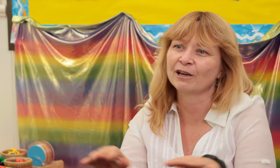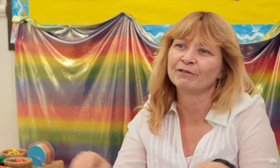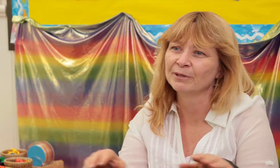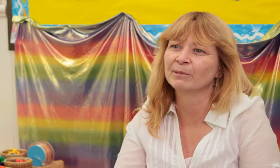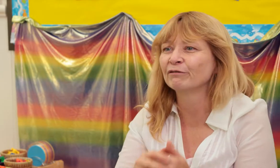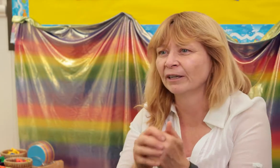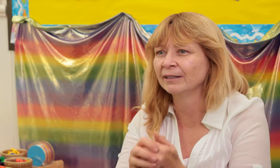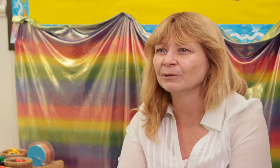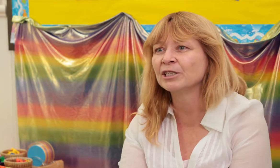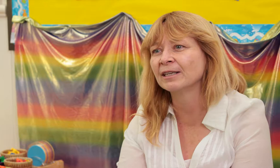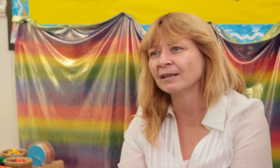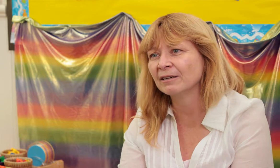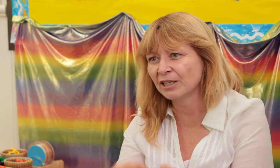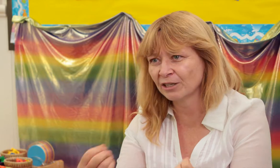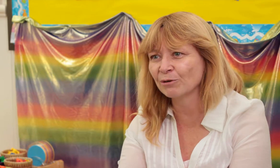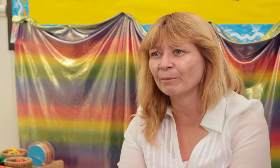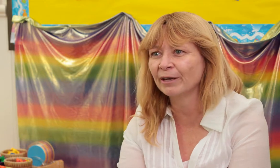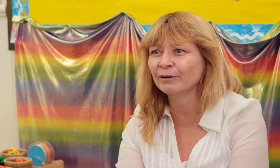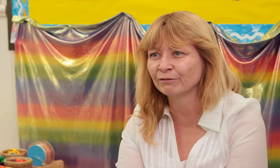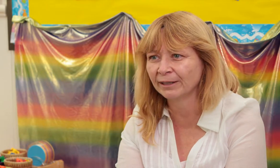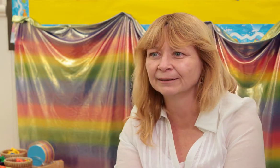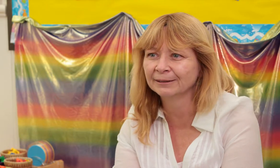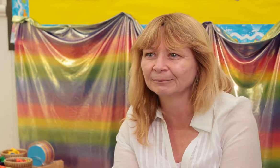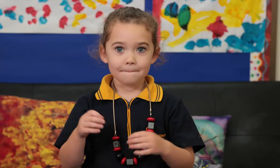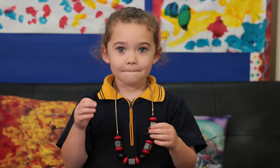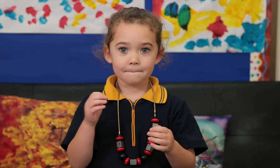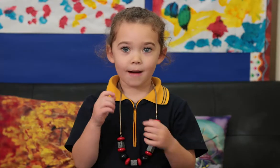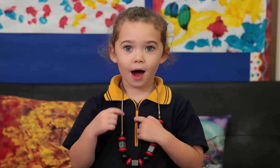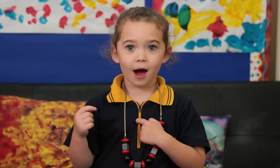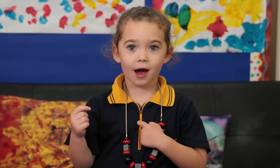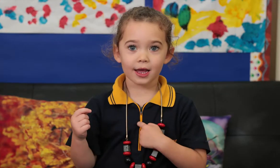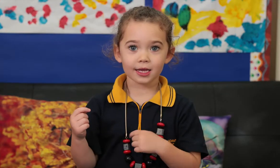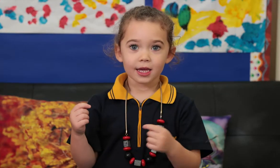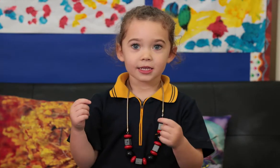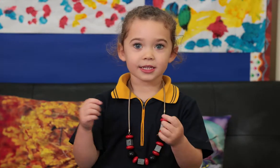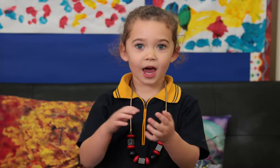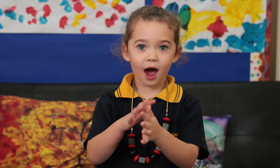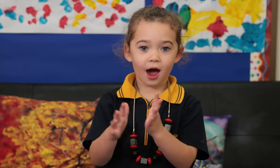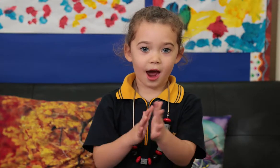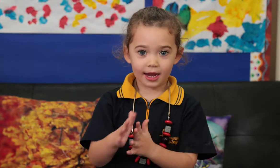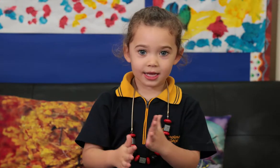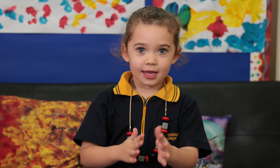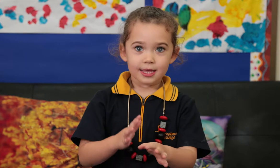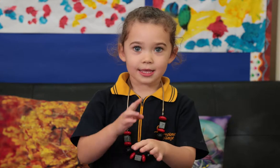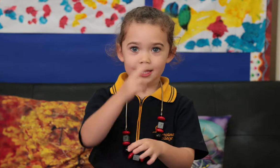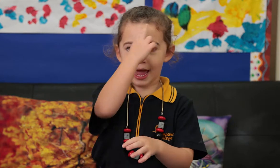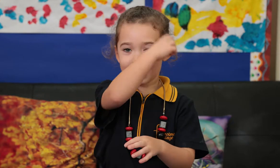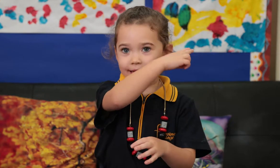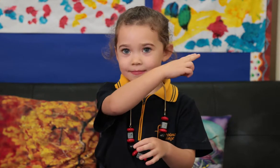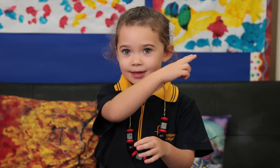Sophie was my friend, or she can talk about her friends. My sign name.